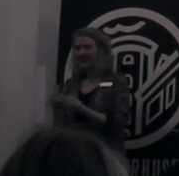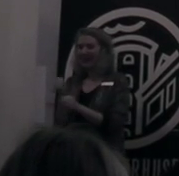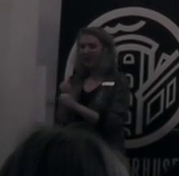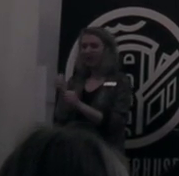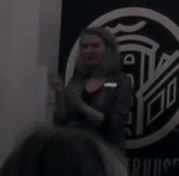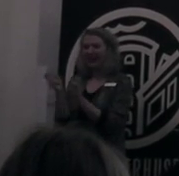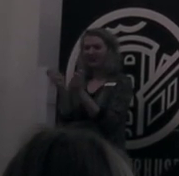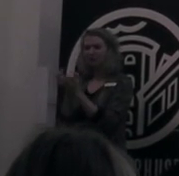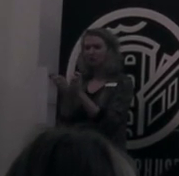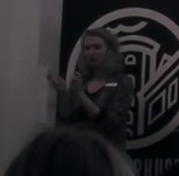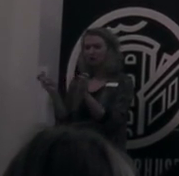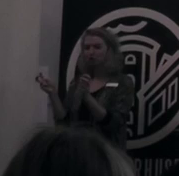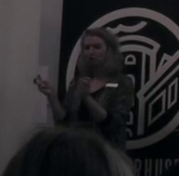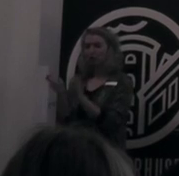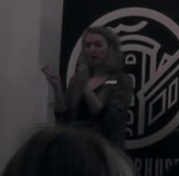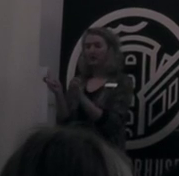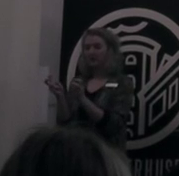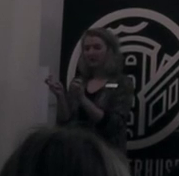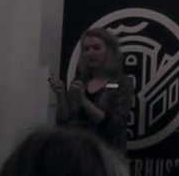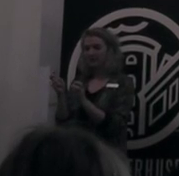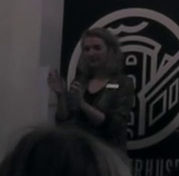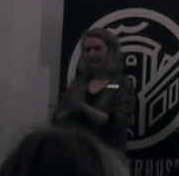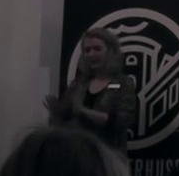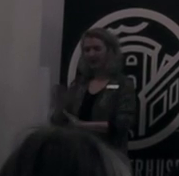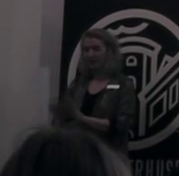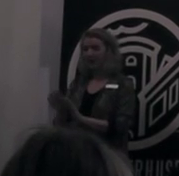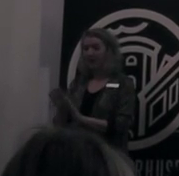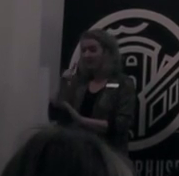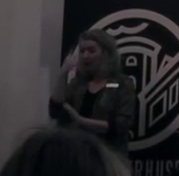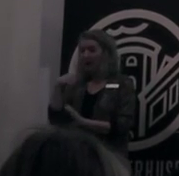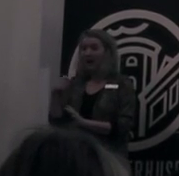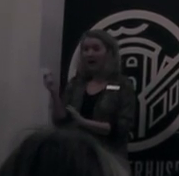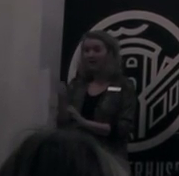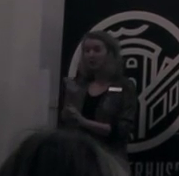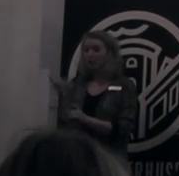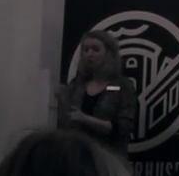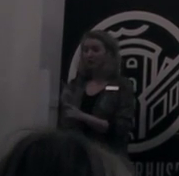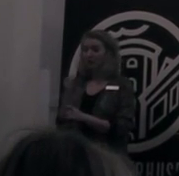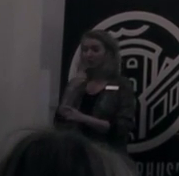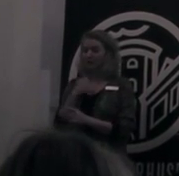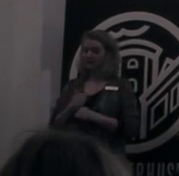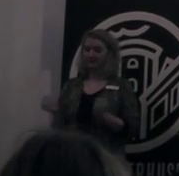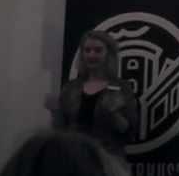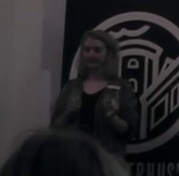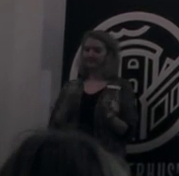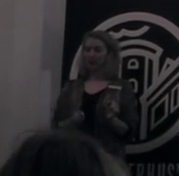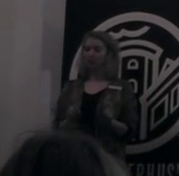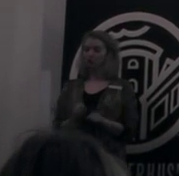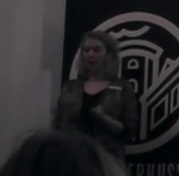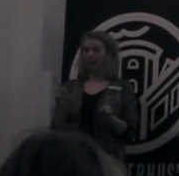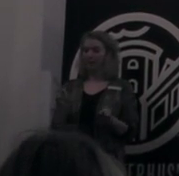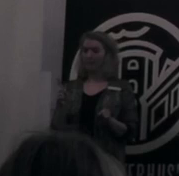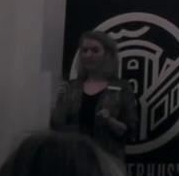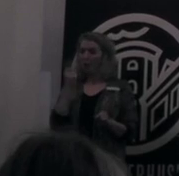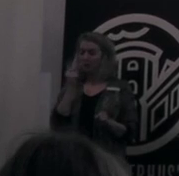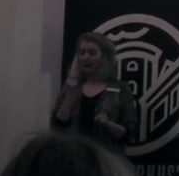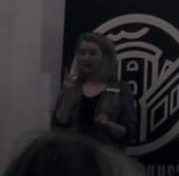electric shock therapy. Parents could have someone who came out as a gay kid, they could